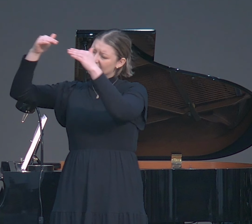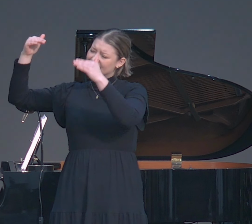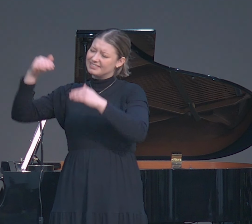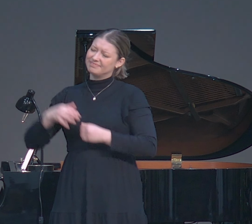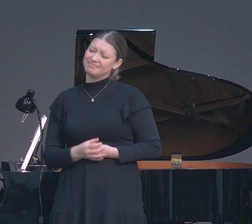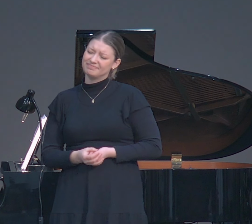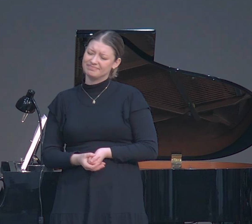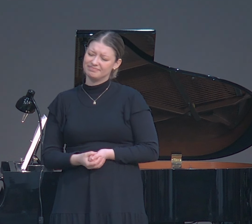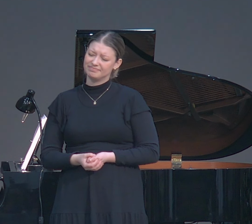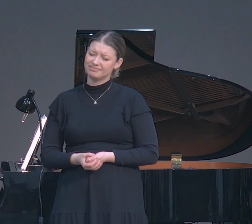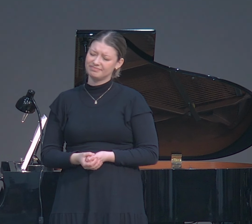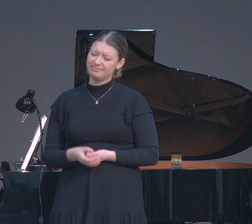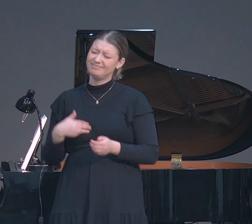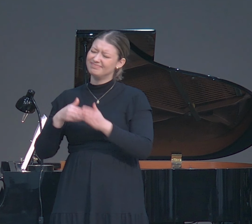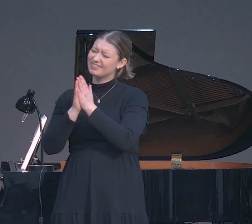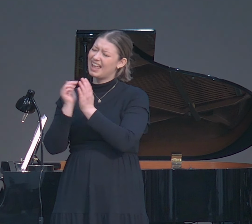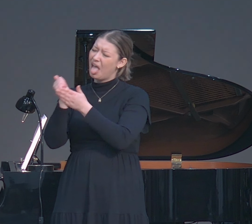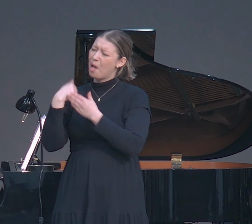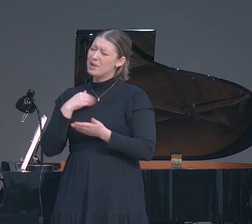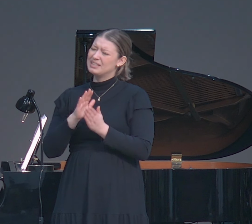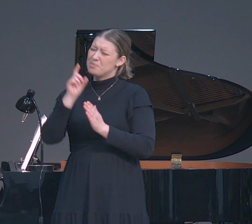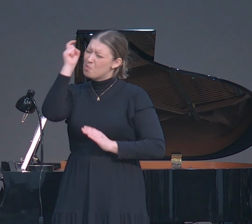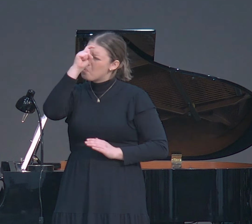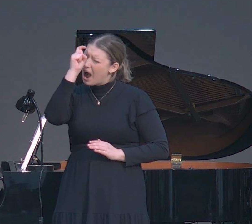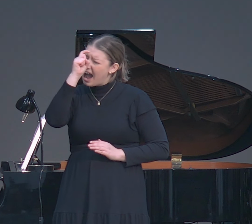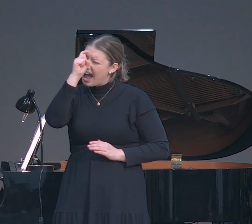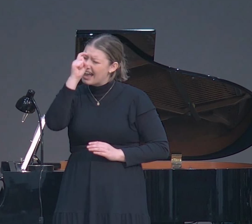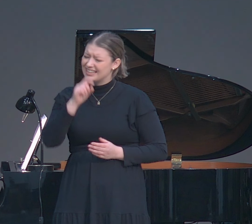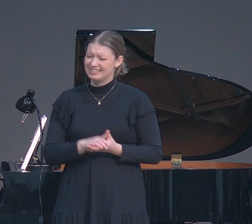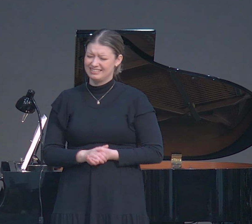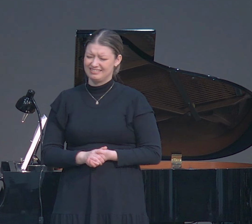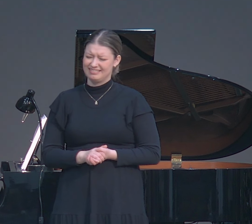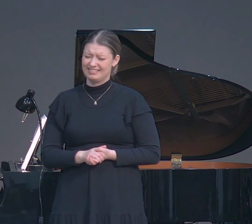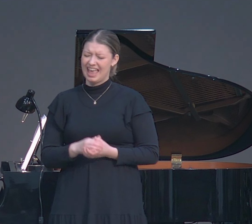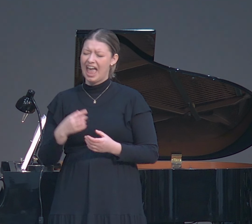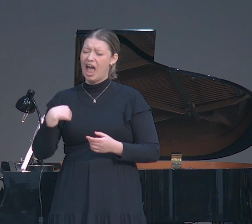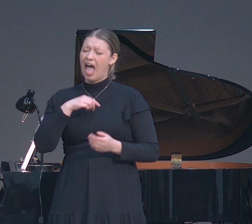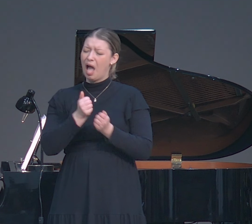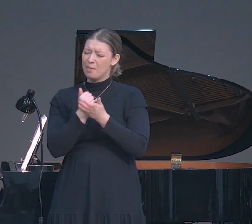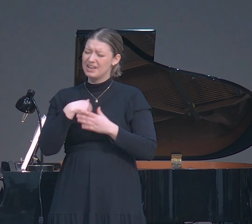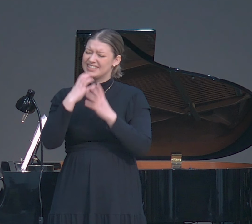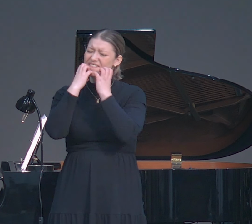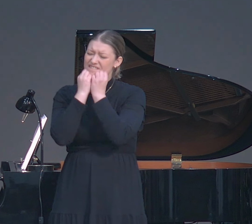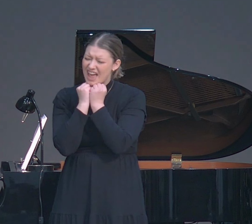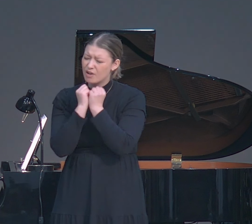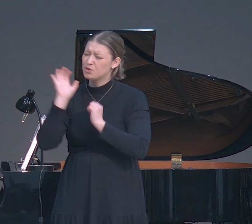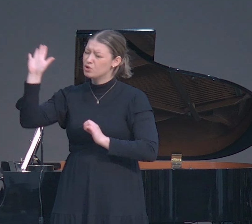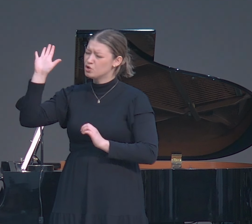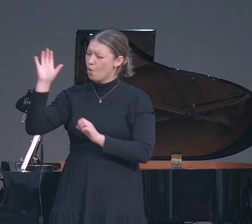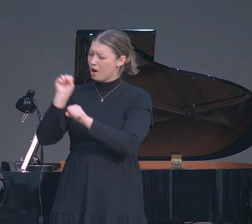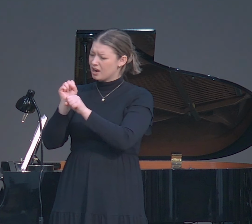Lord, I pray that you would help us to be wise, to be people who value your mission more than our stuff.